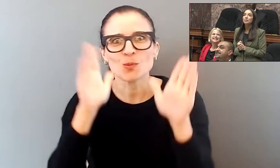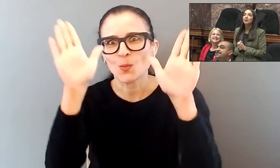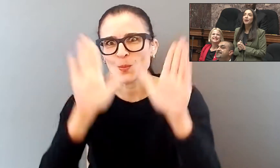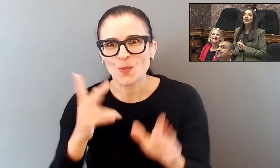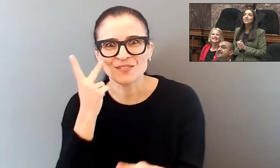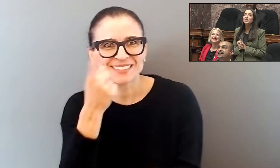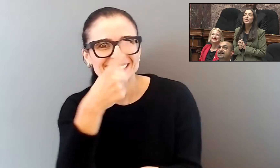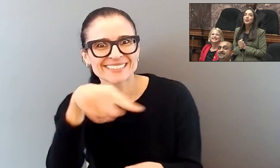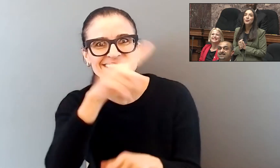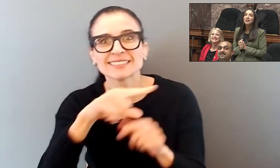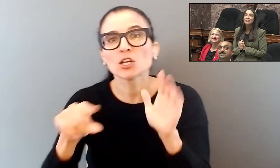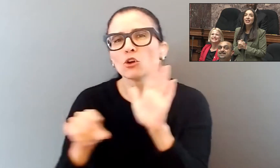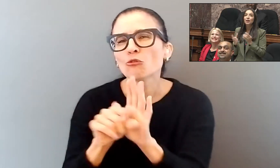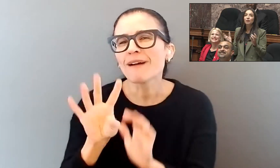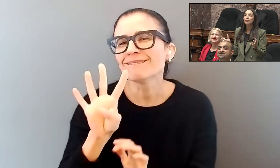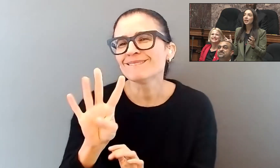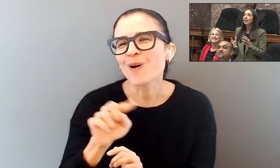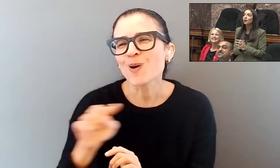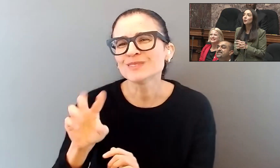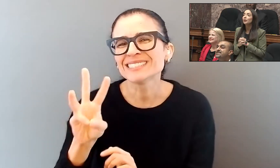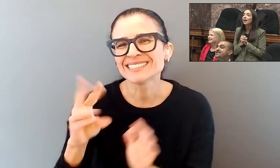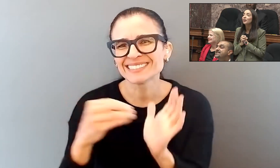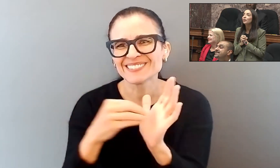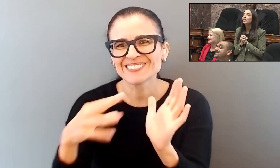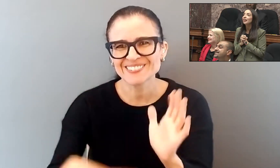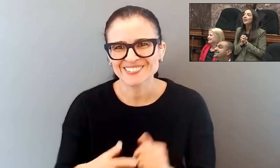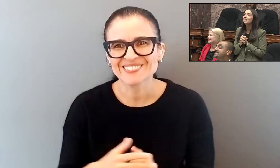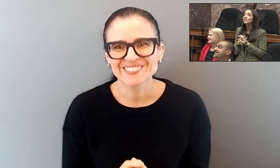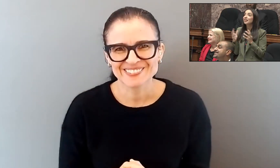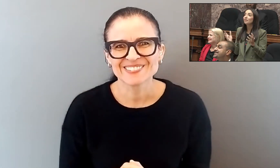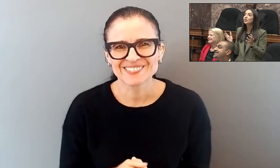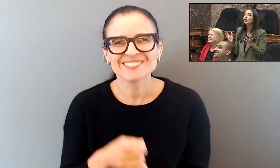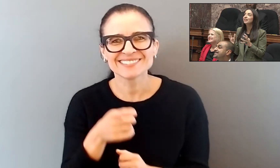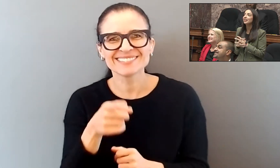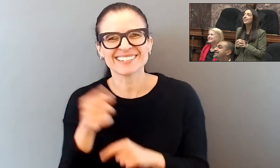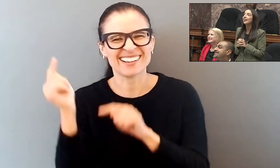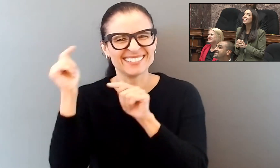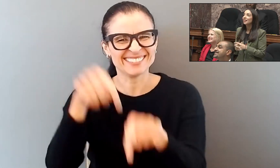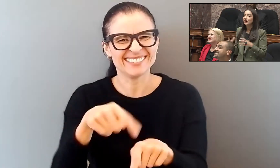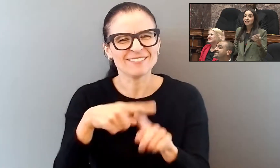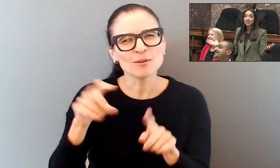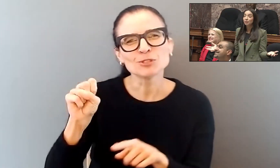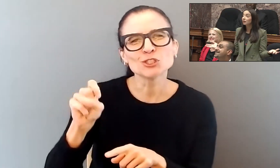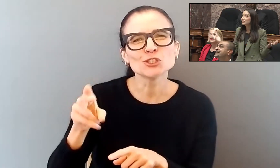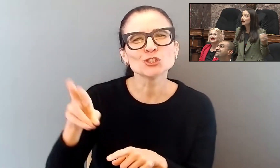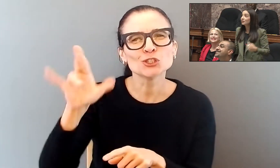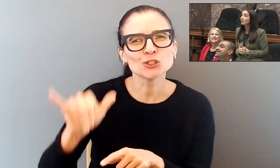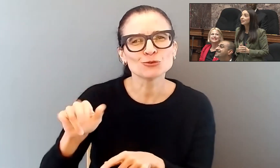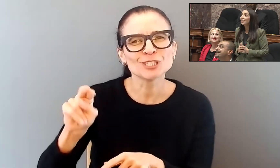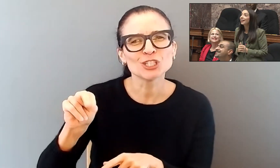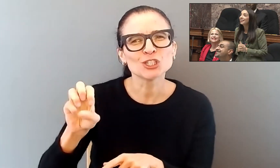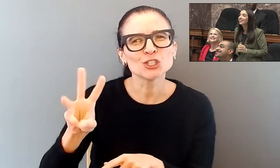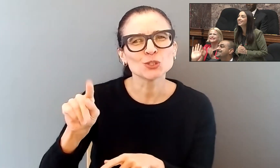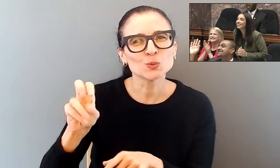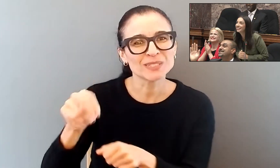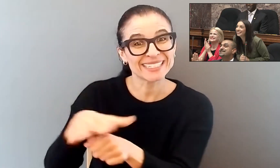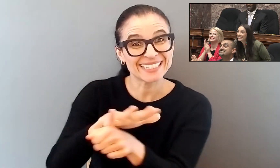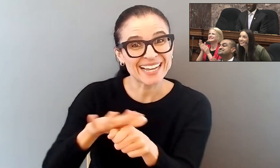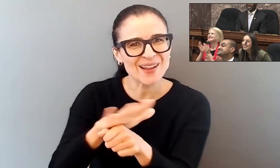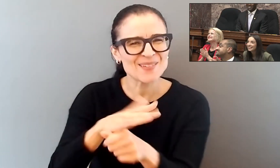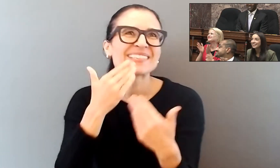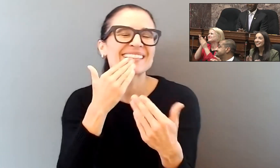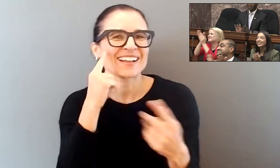here from the riding of Surrey Newton. Thank you for being here. I hope you had a great scavenger hunt and that you get to see democracy in action today.